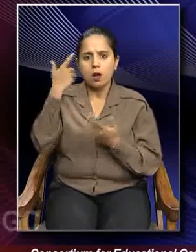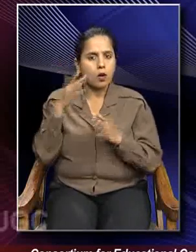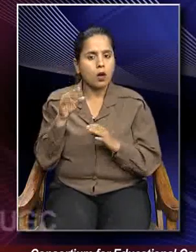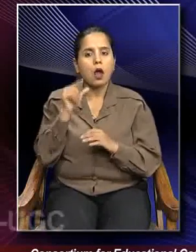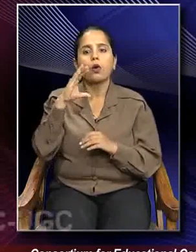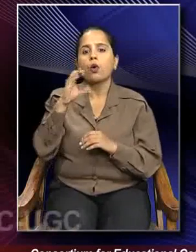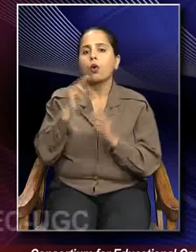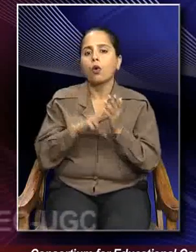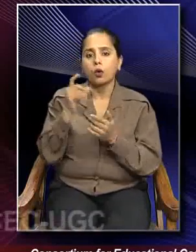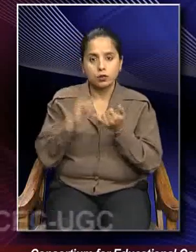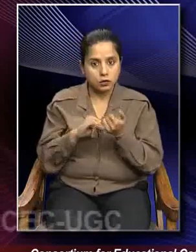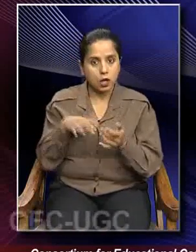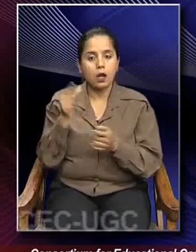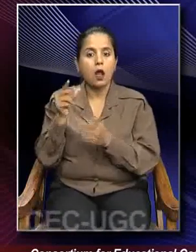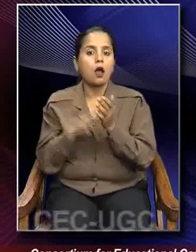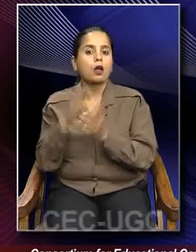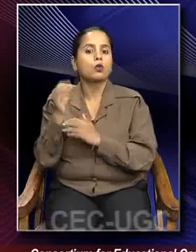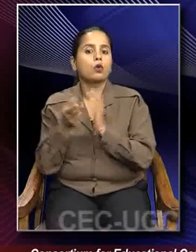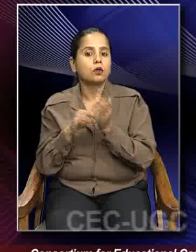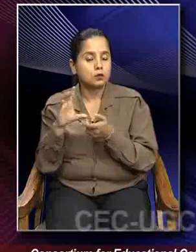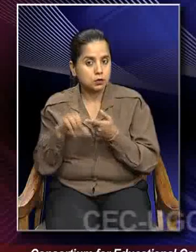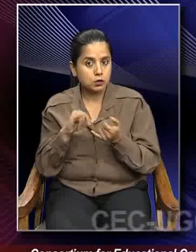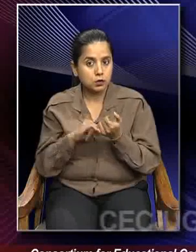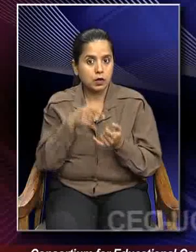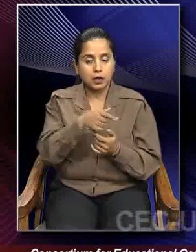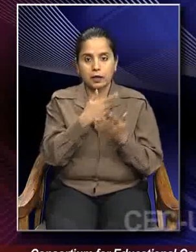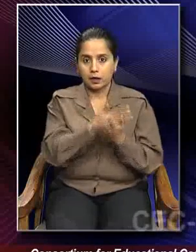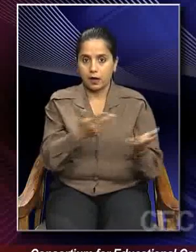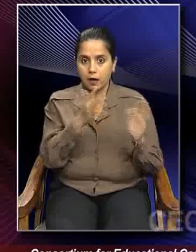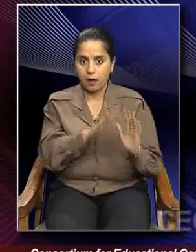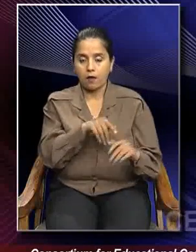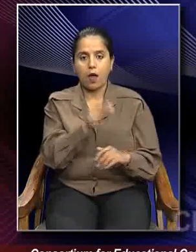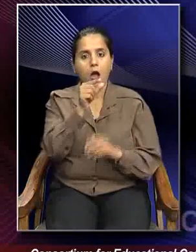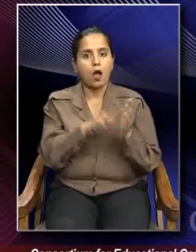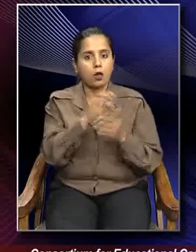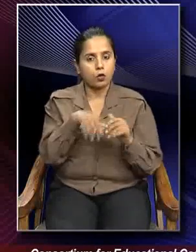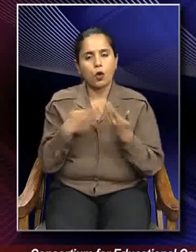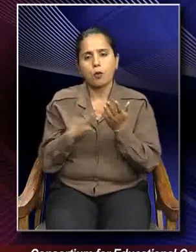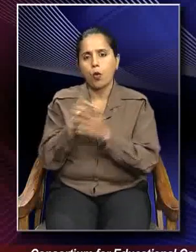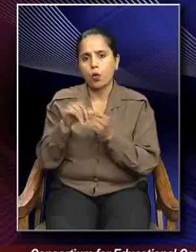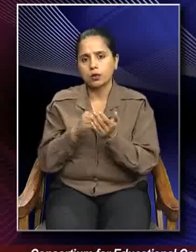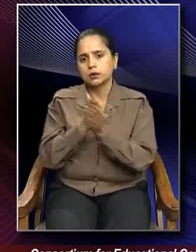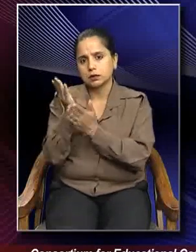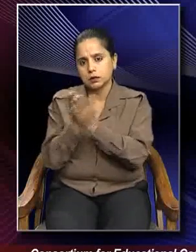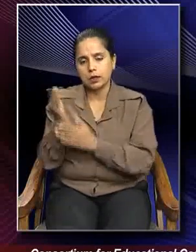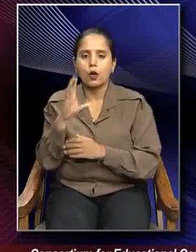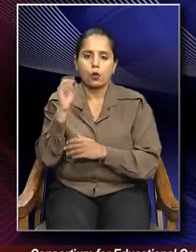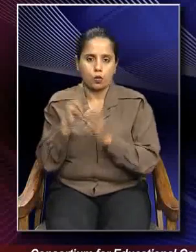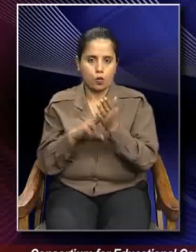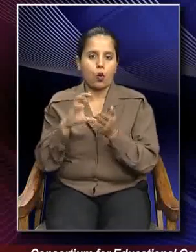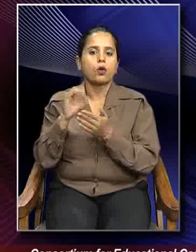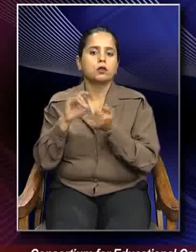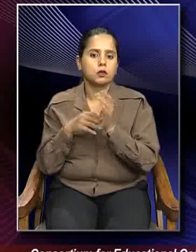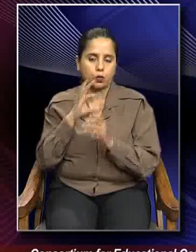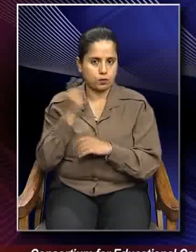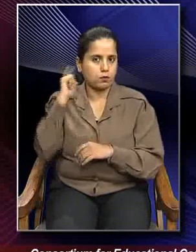So, as substance, it is unconscious. As modes, it is conscious.